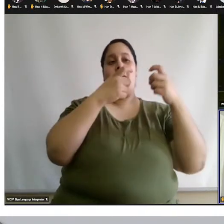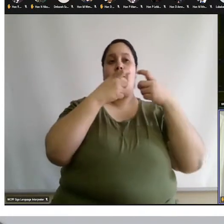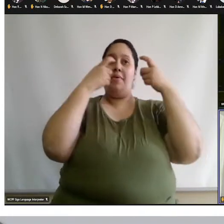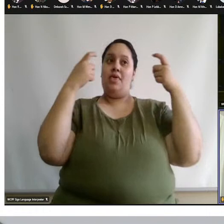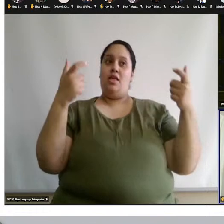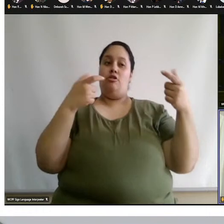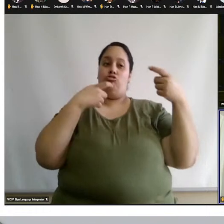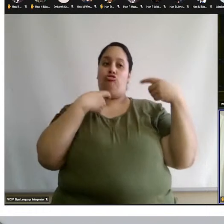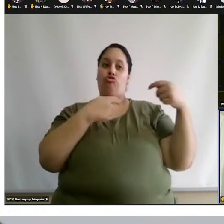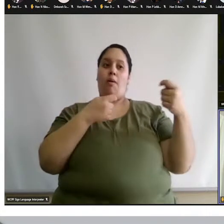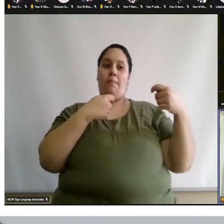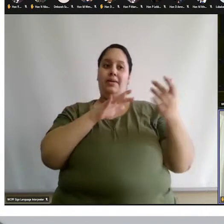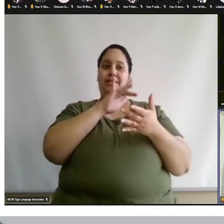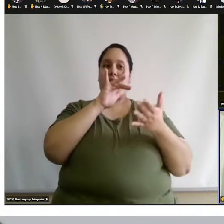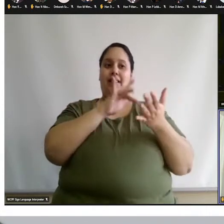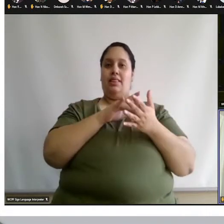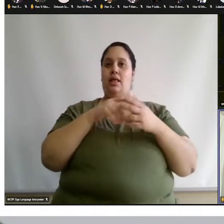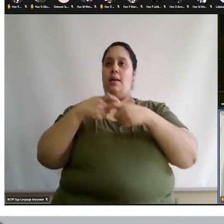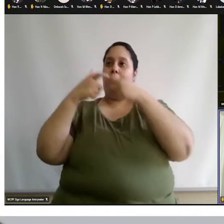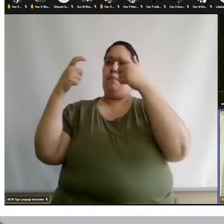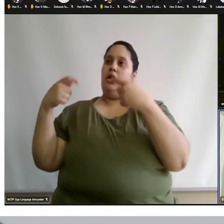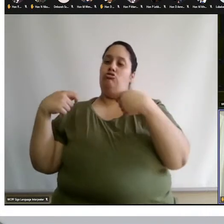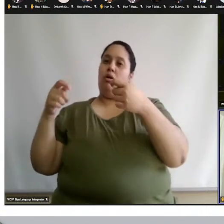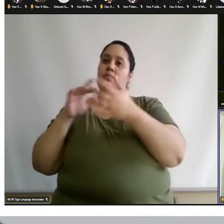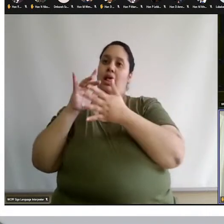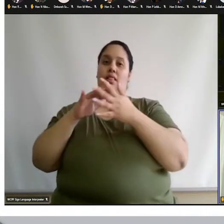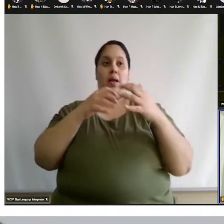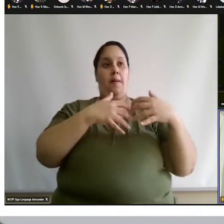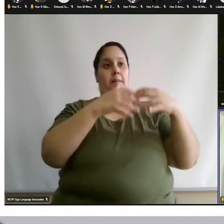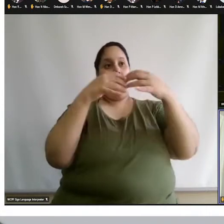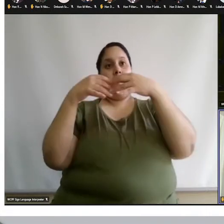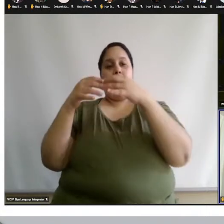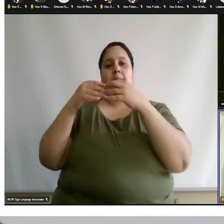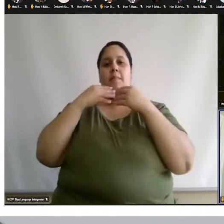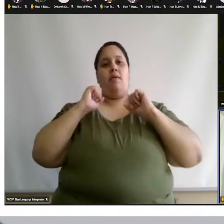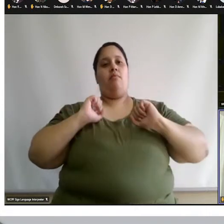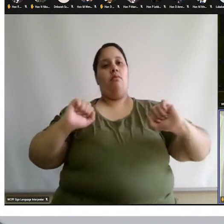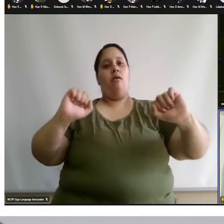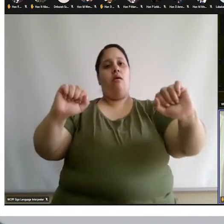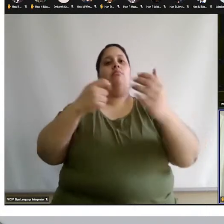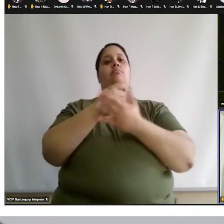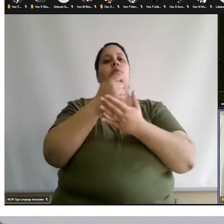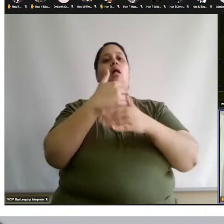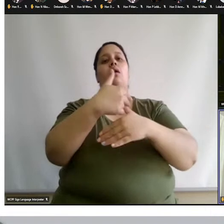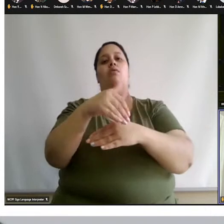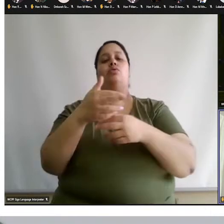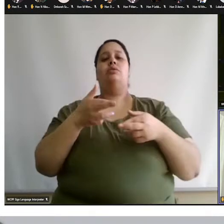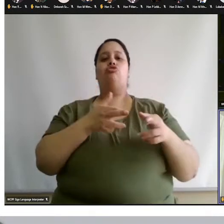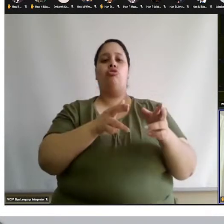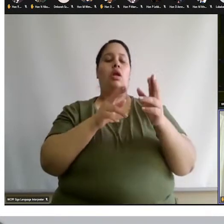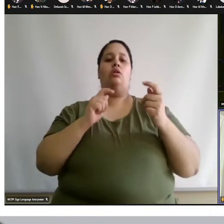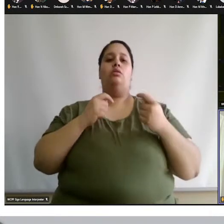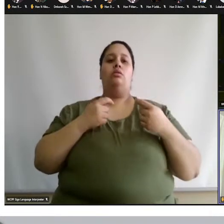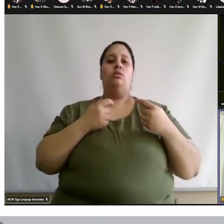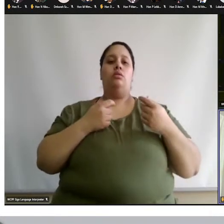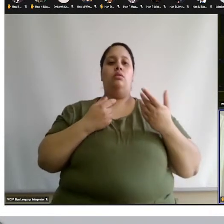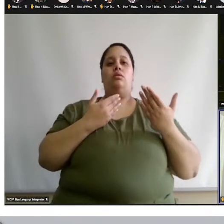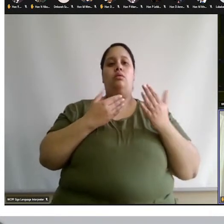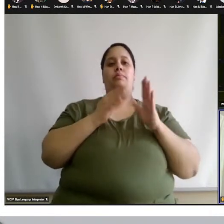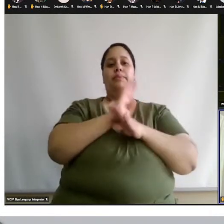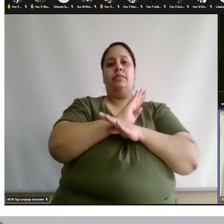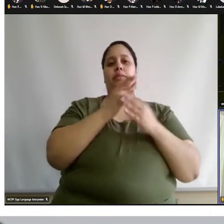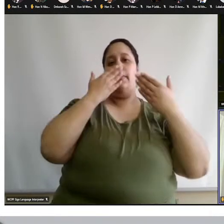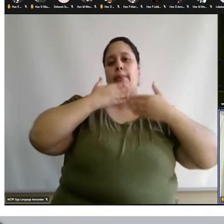they were driven out of business. Then the supermarket chains, hypermarket chains took